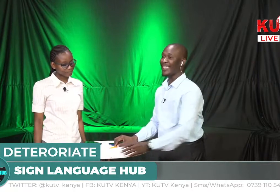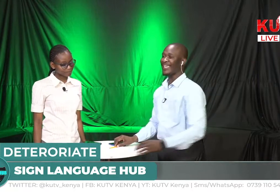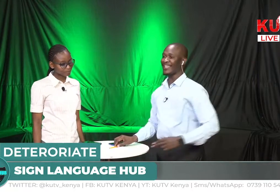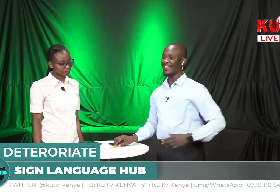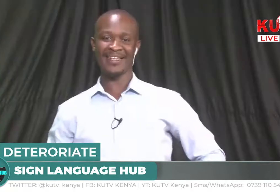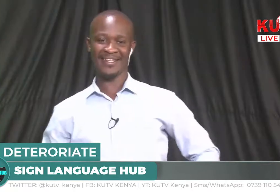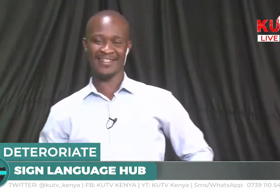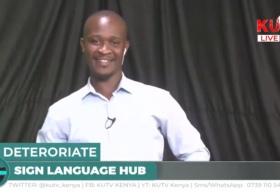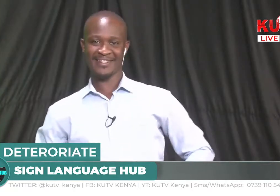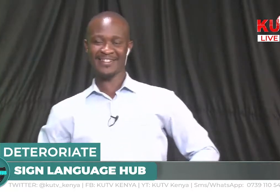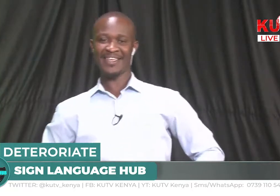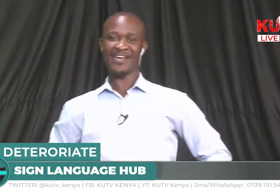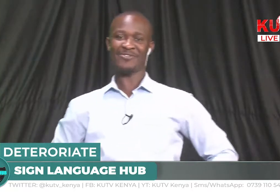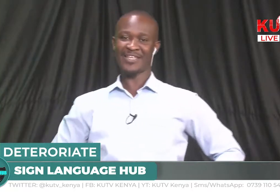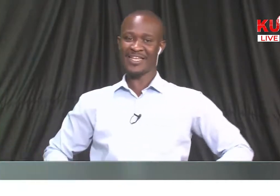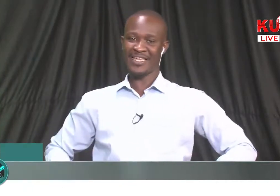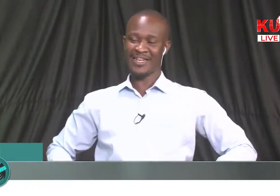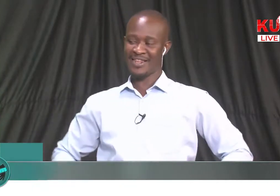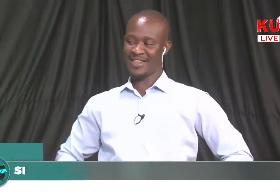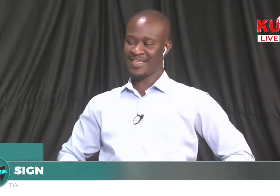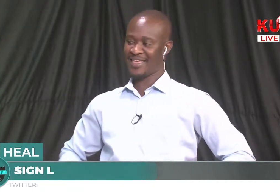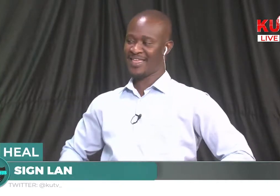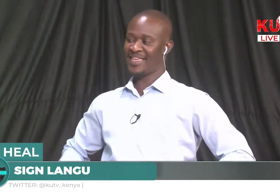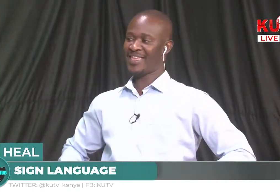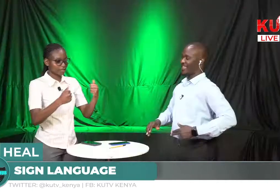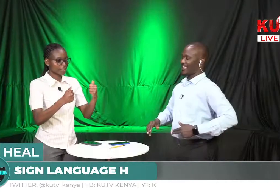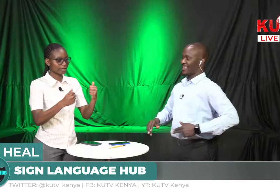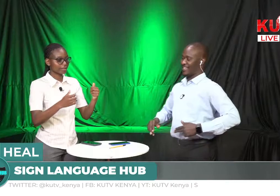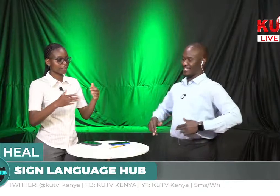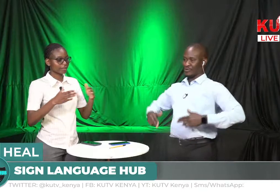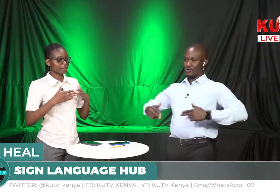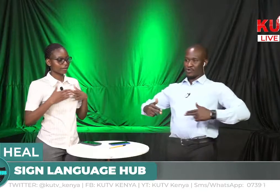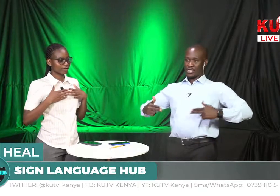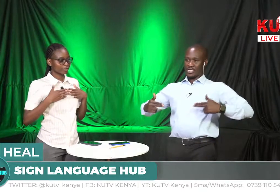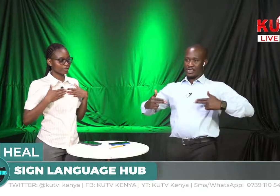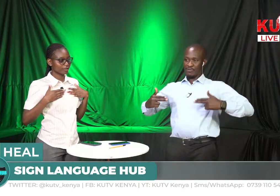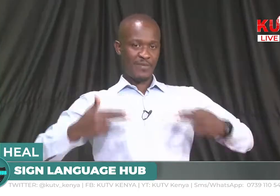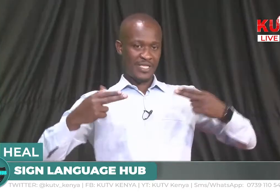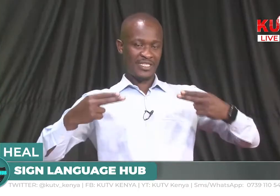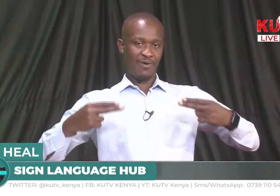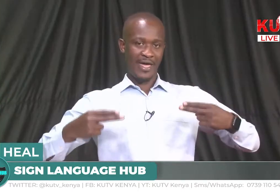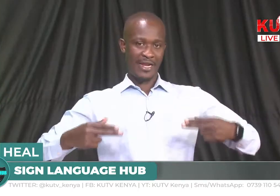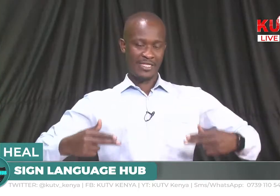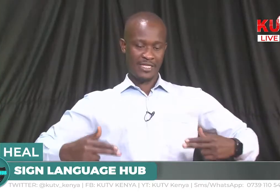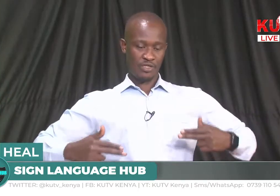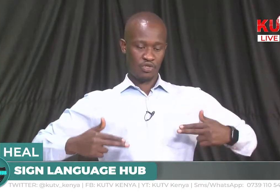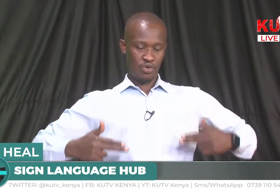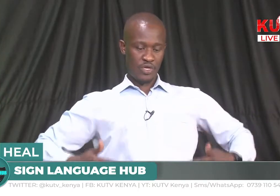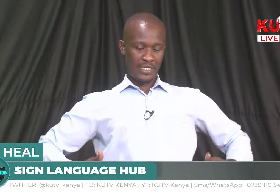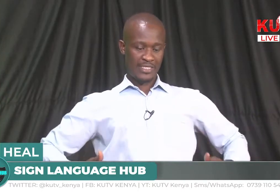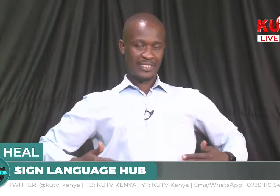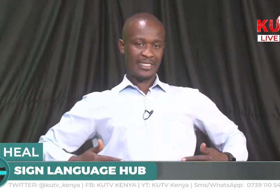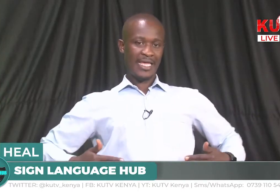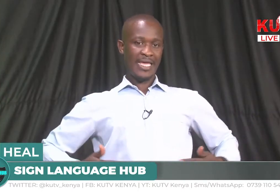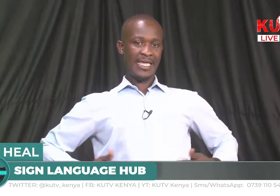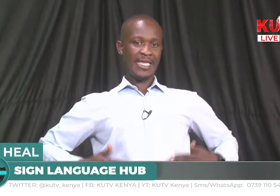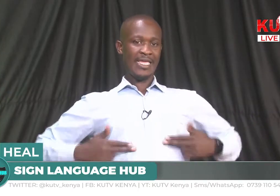Heal. Mm-hmm. How do you sign heal? Heal. So remember, this is our health. So this is